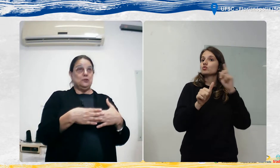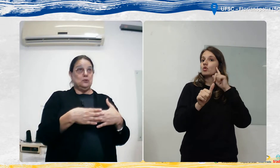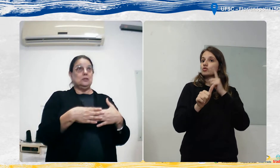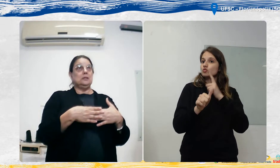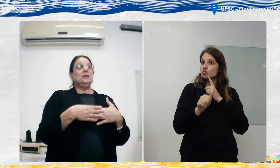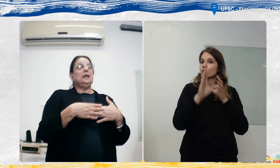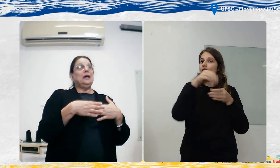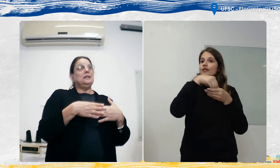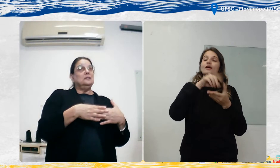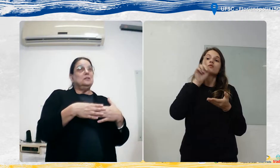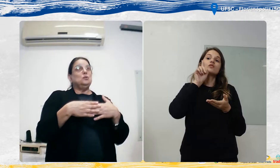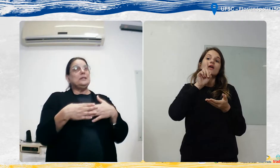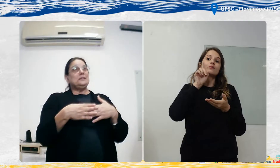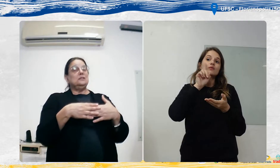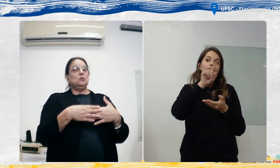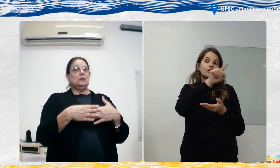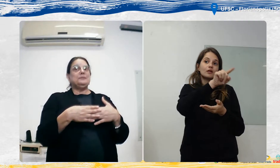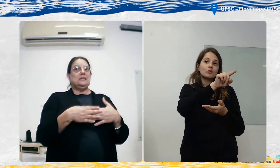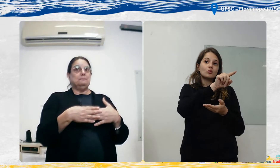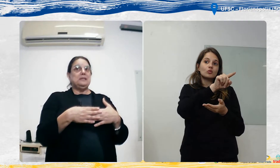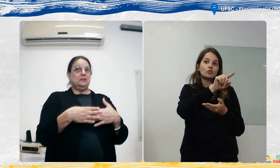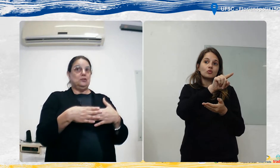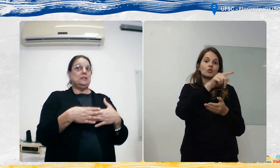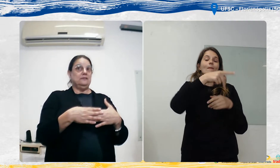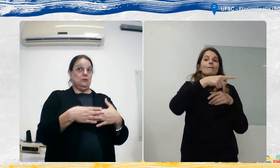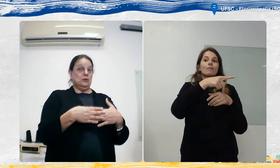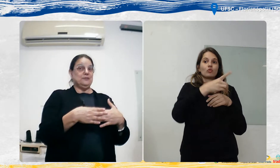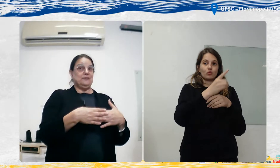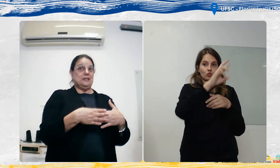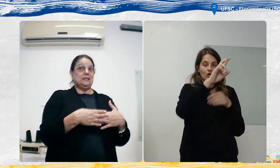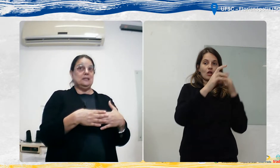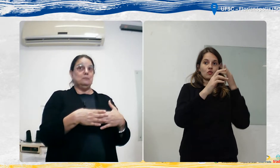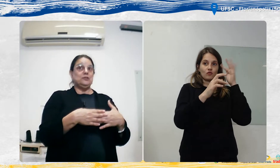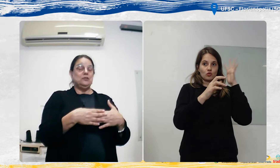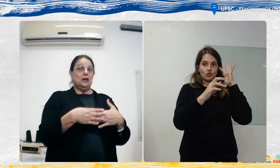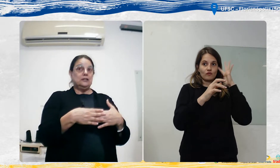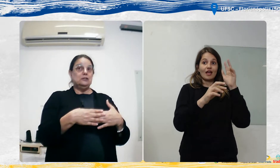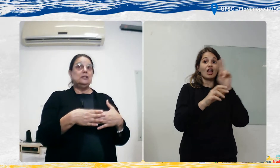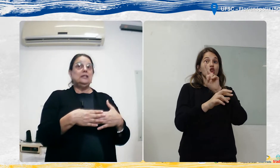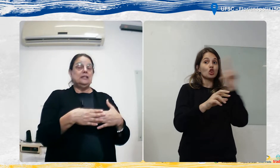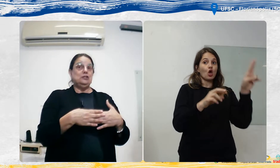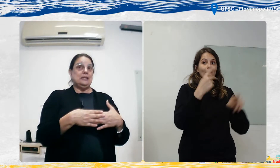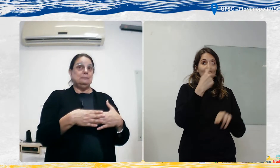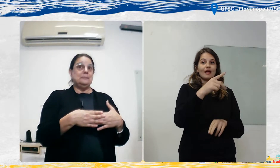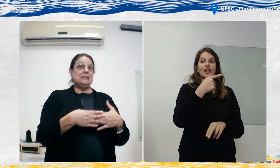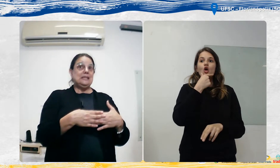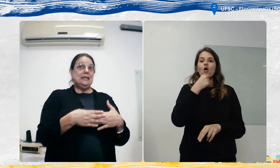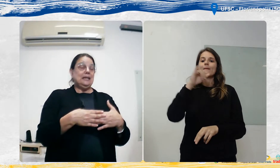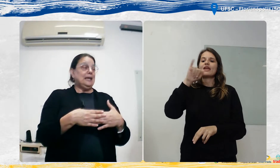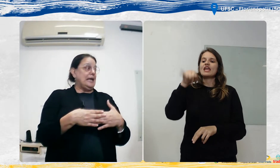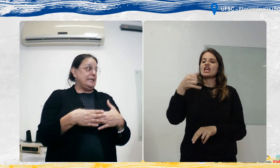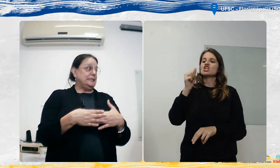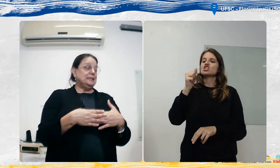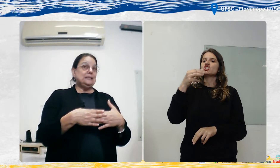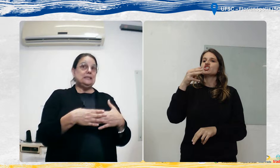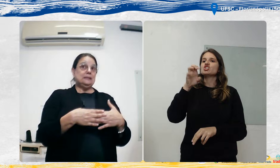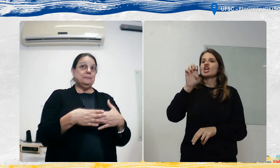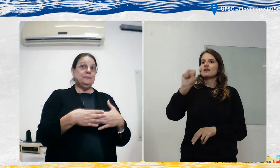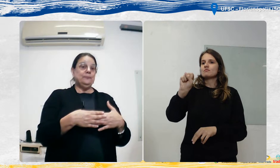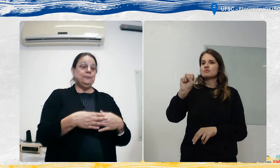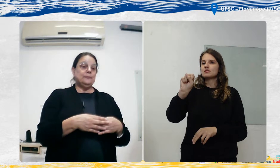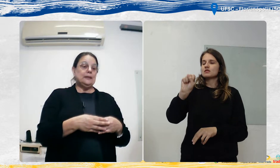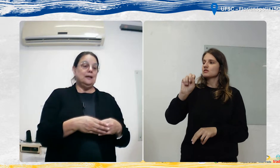for sure, and in the US and Europe to get a PhD in philosophy. His name was Dr. James